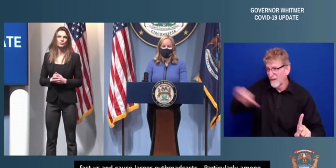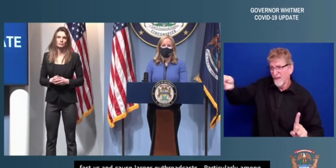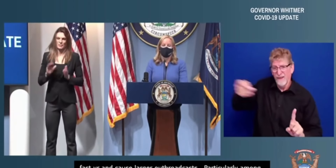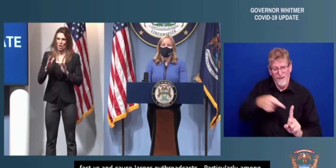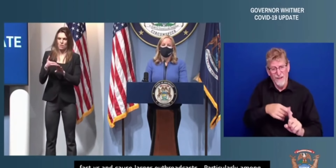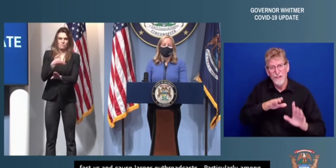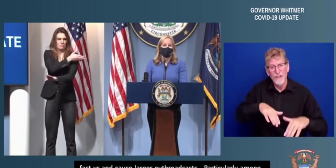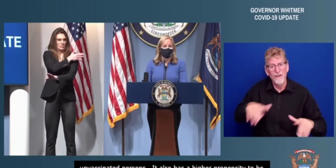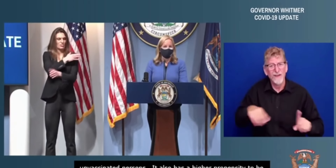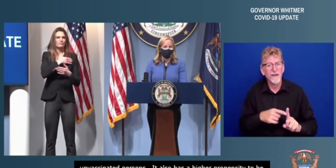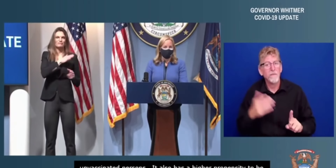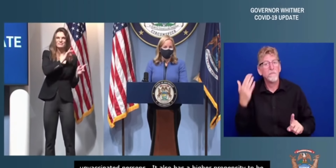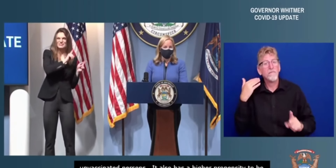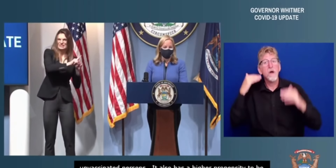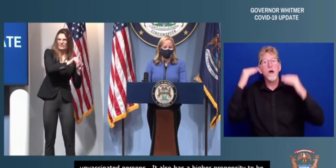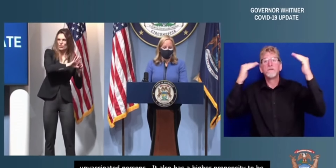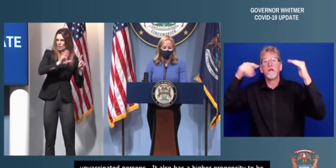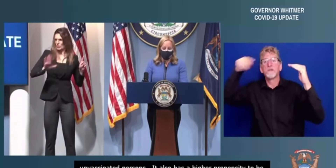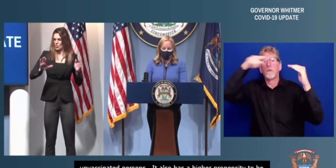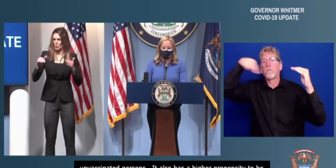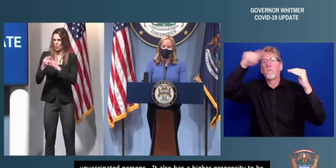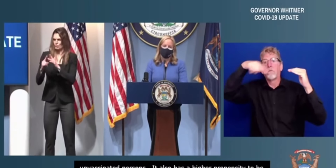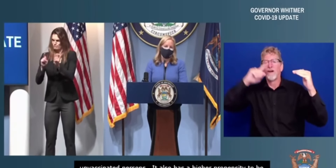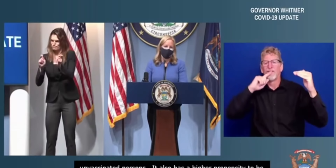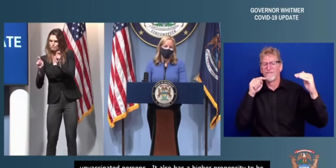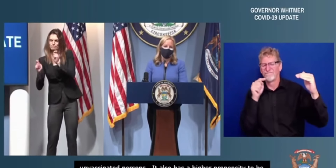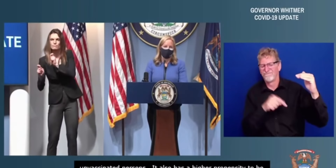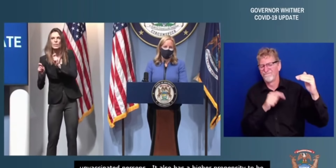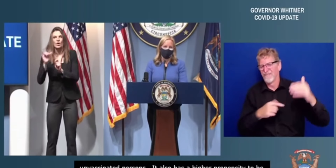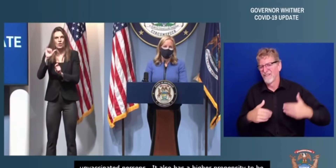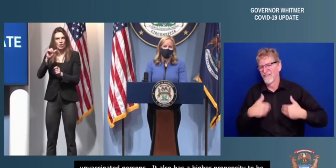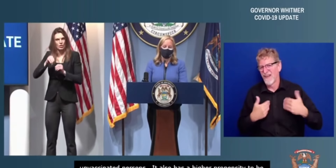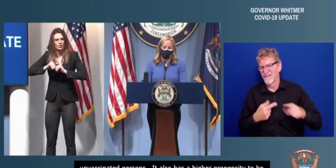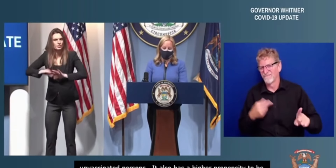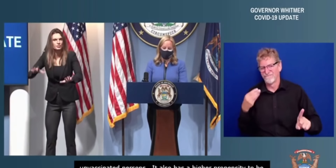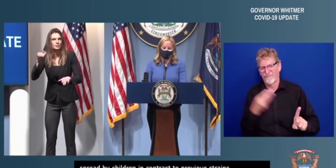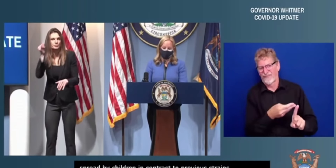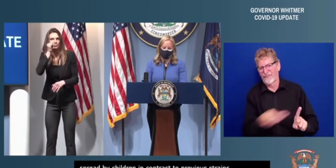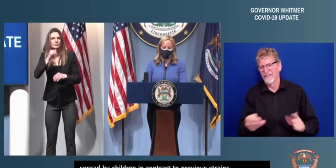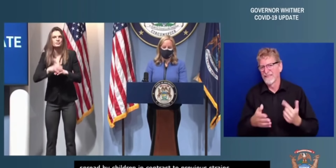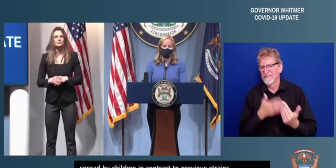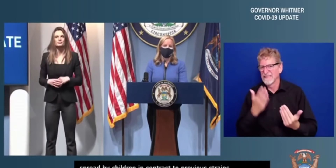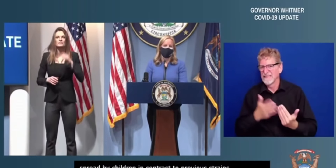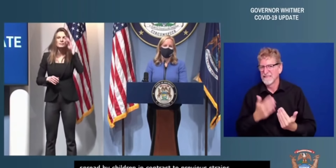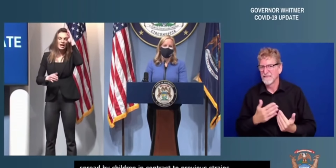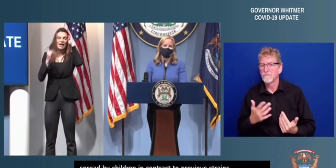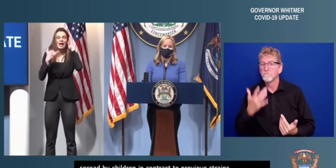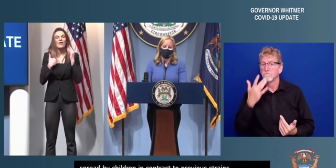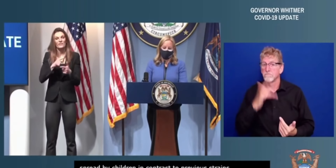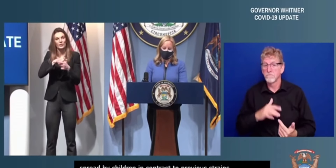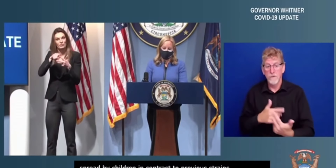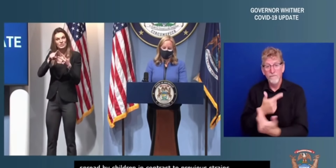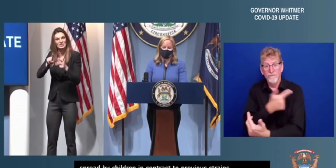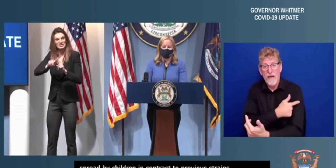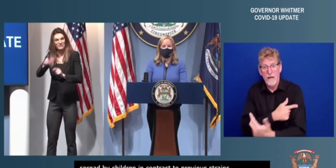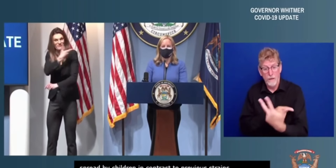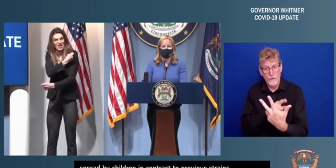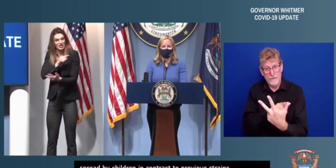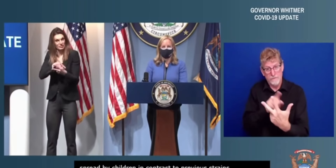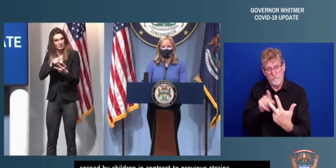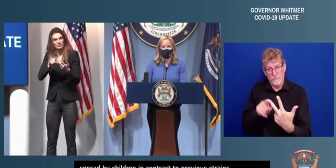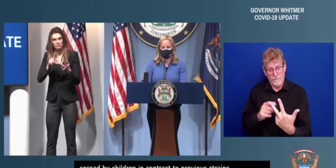strains. Fortunately, all 3 available and authorized vaccines provide